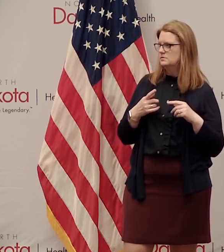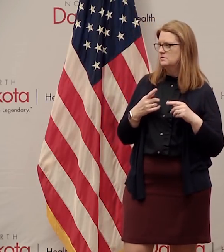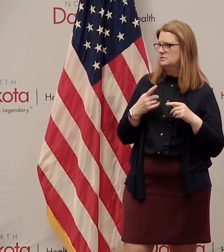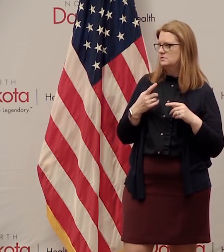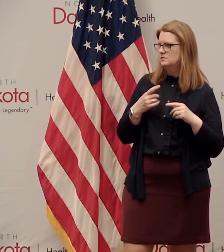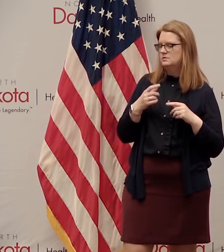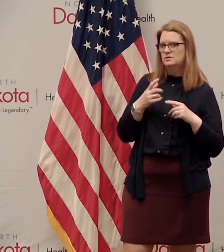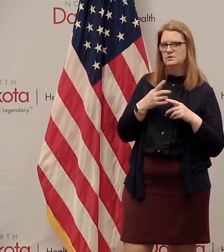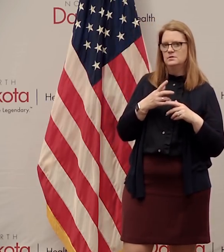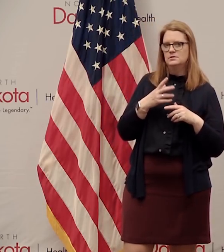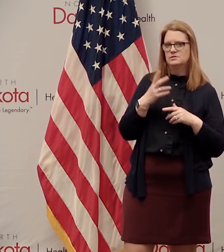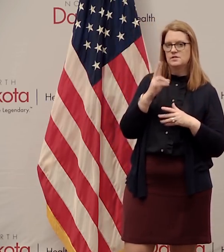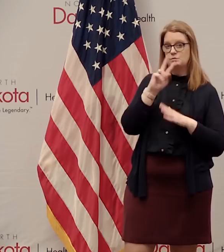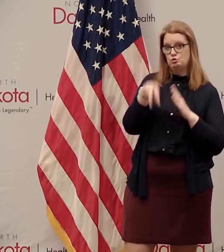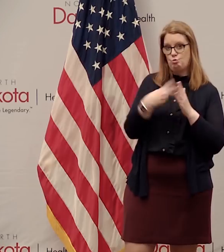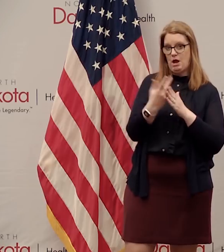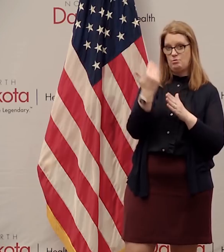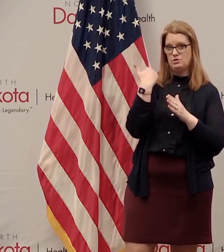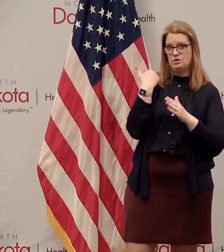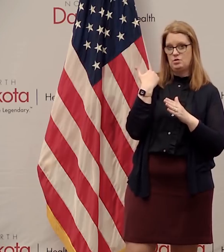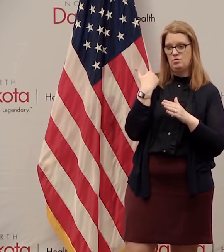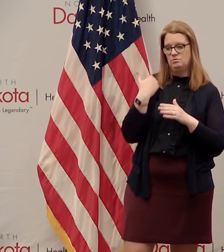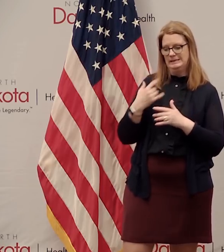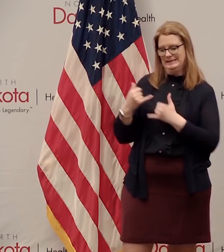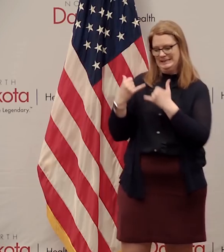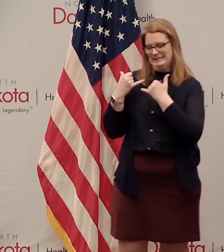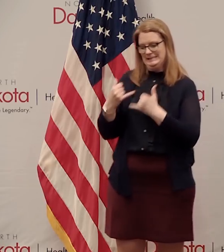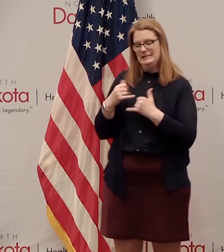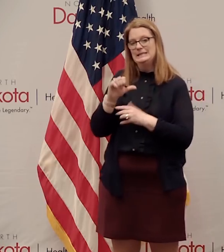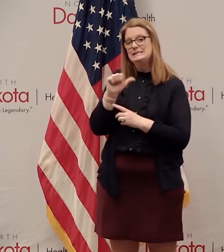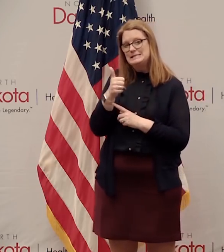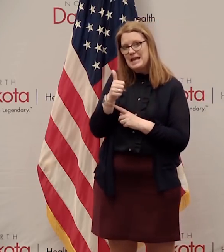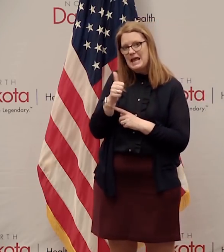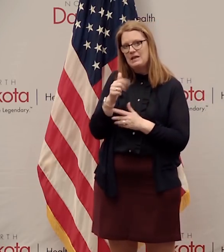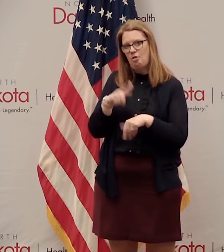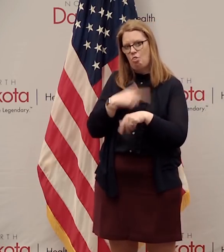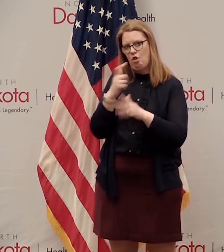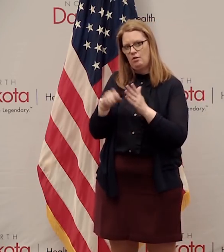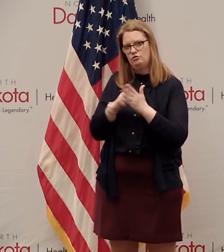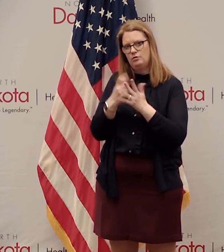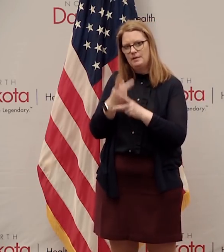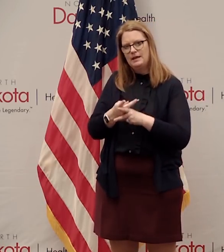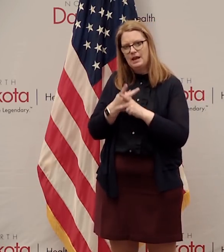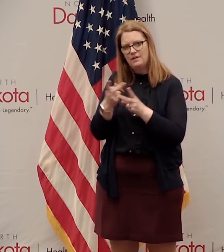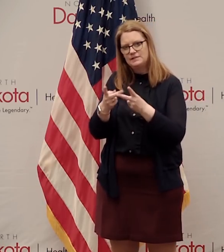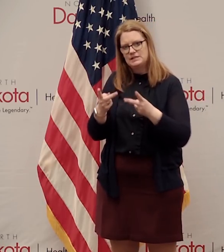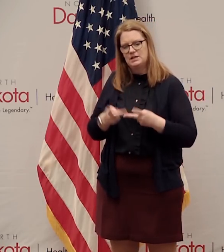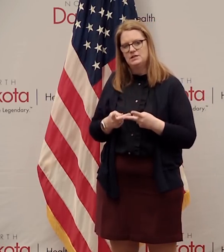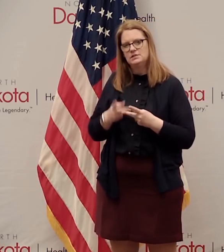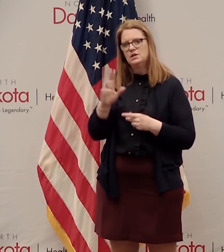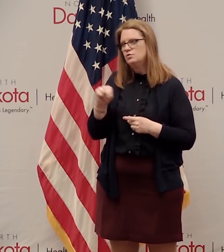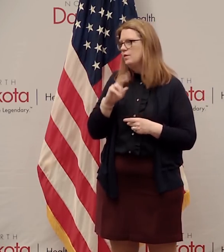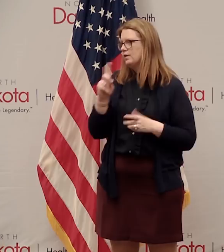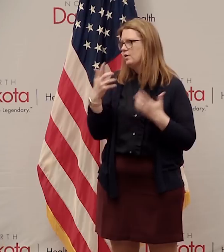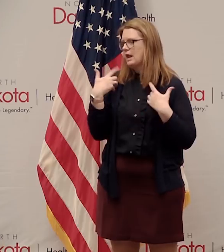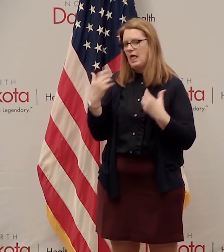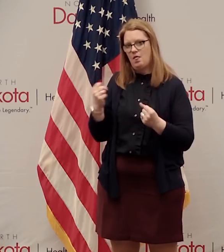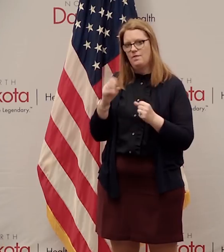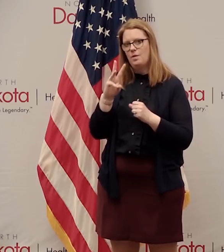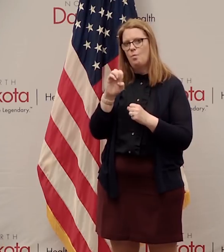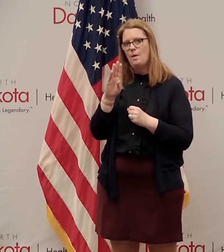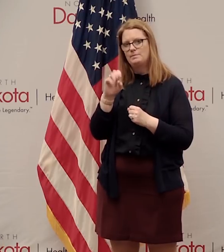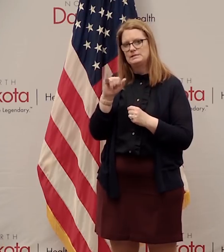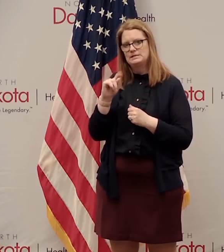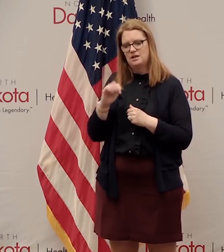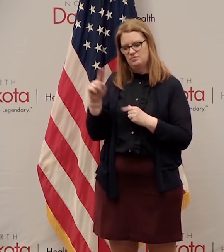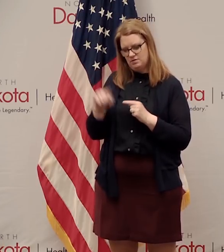briefed from 9 2 hours ago. So we got really up-to-date information here. So now 10 long-term care facilities, and it's on the North Dakota Health thing. Okay, thank you,